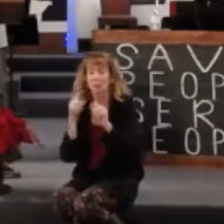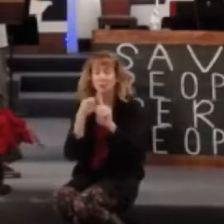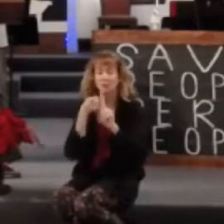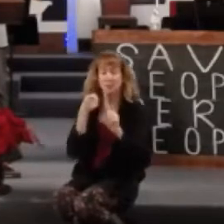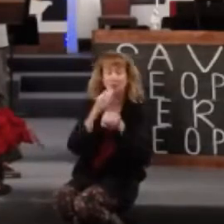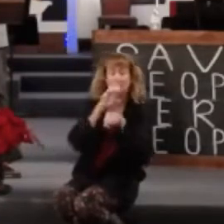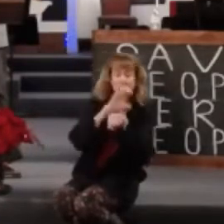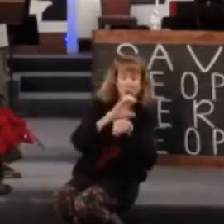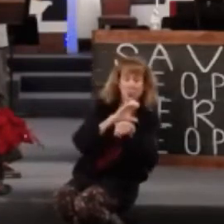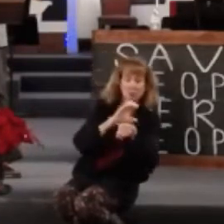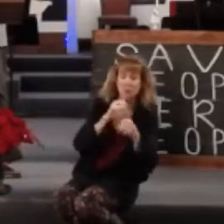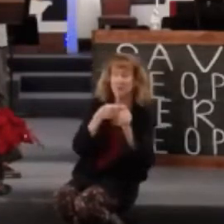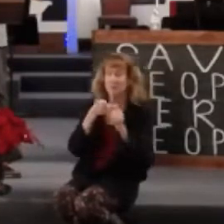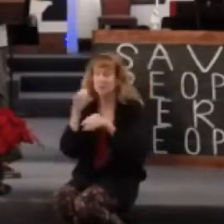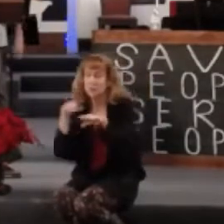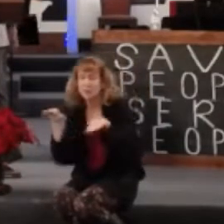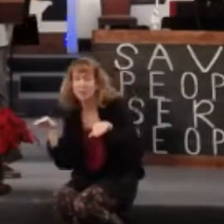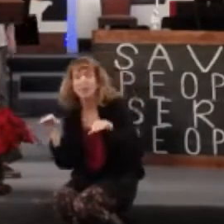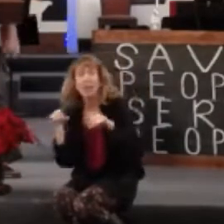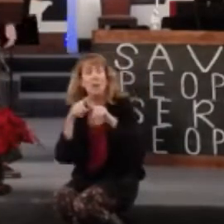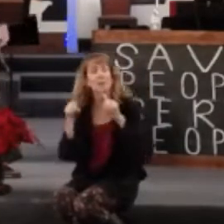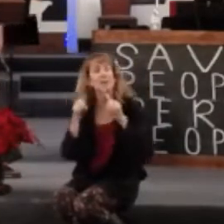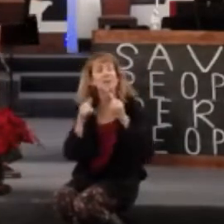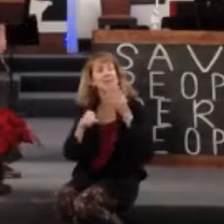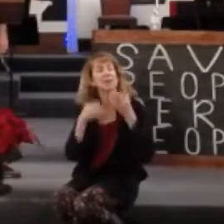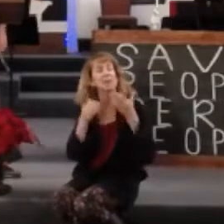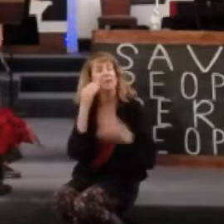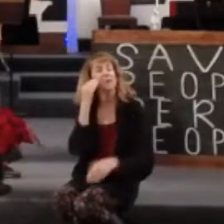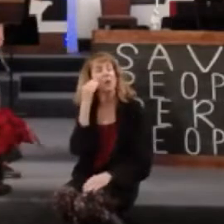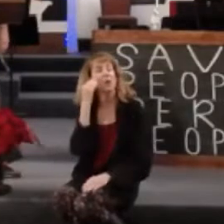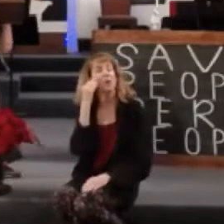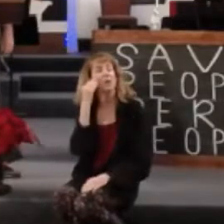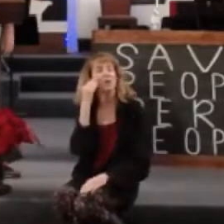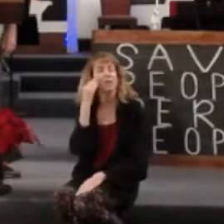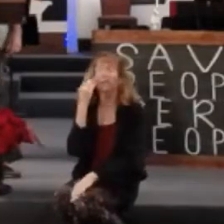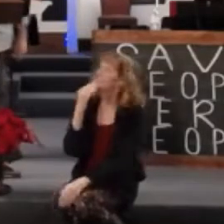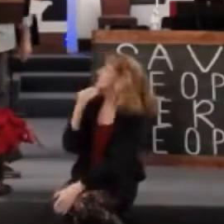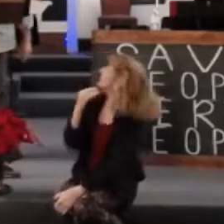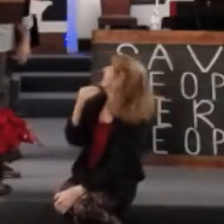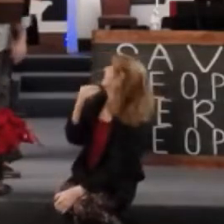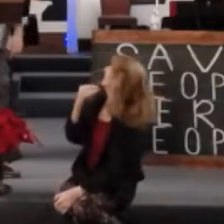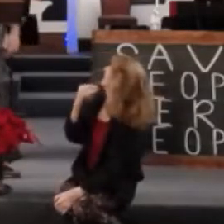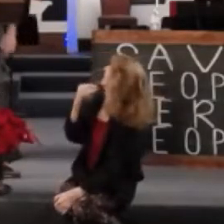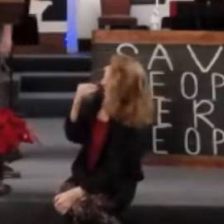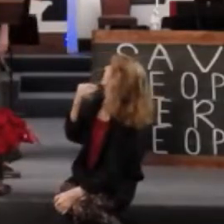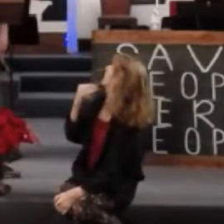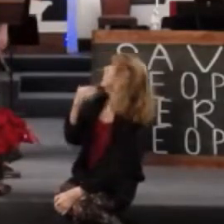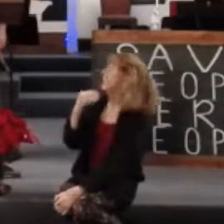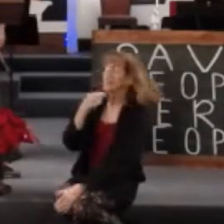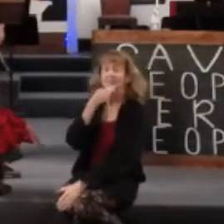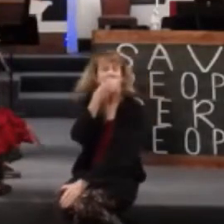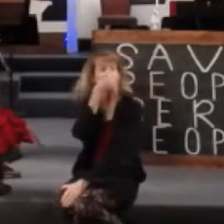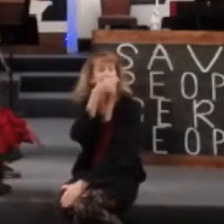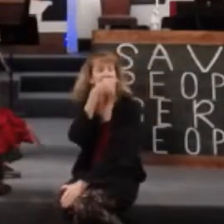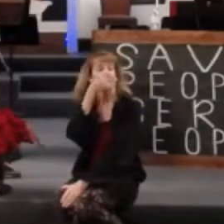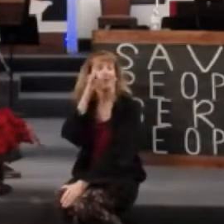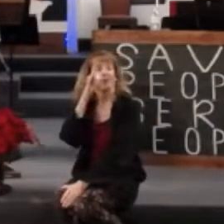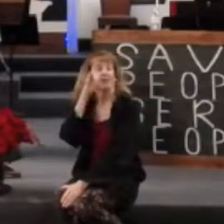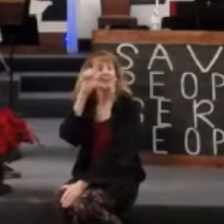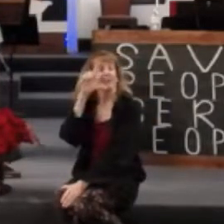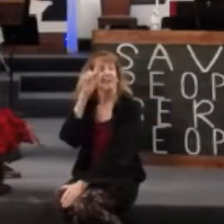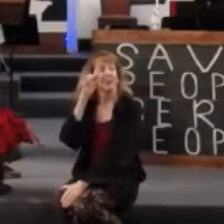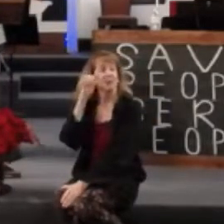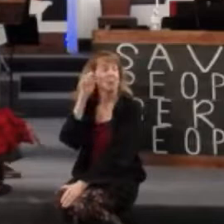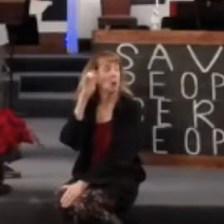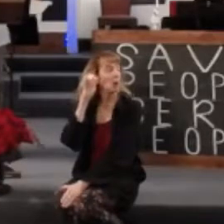the children. Then many of you were familiar with the Gilmore Girls, portrayed three